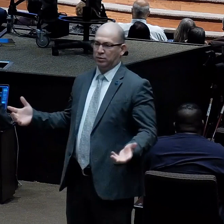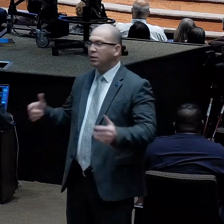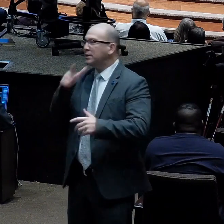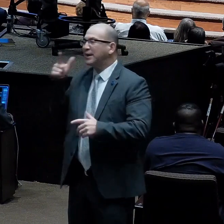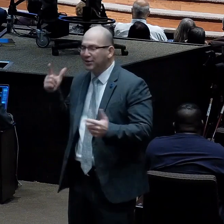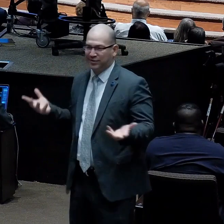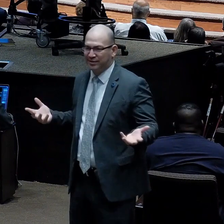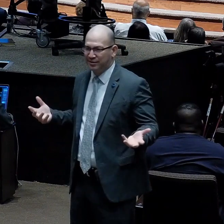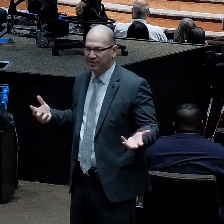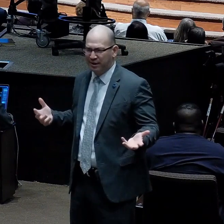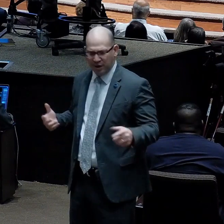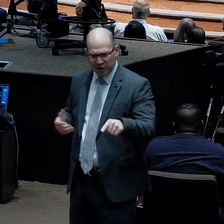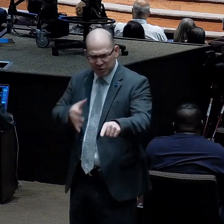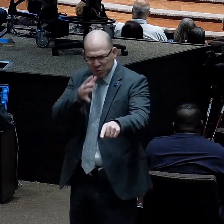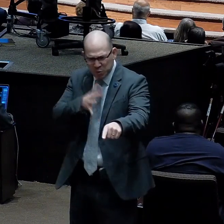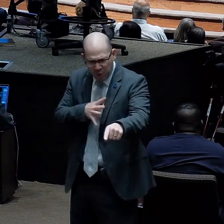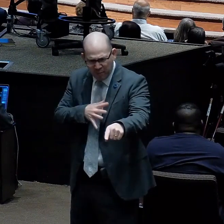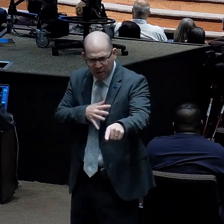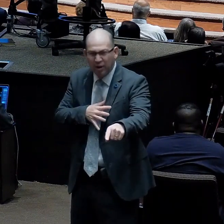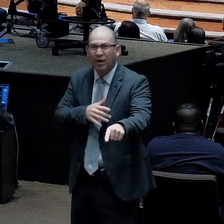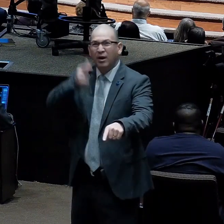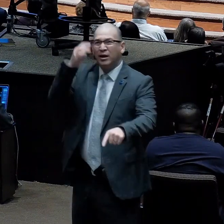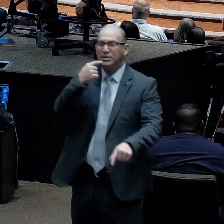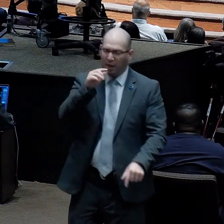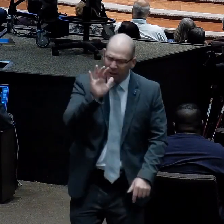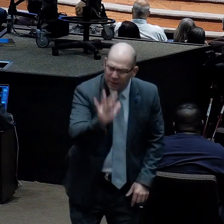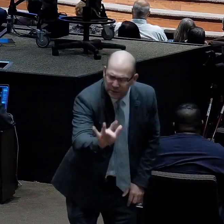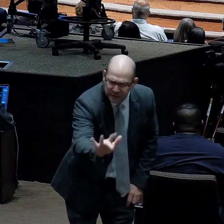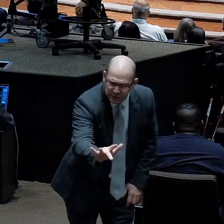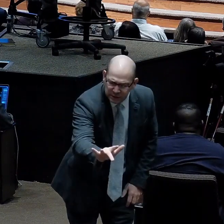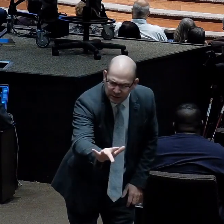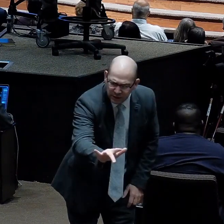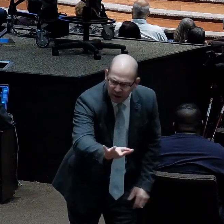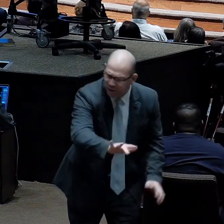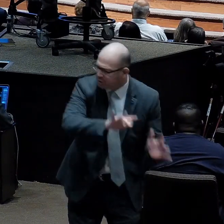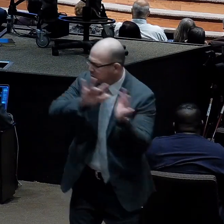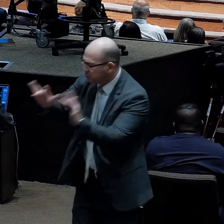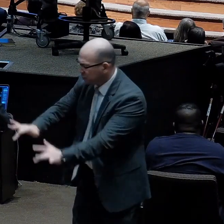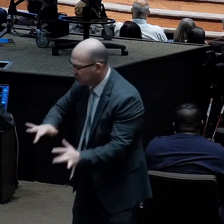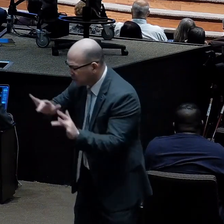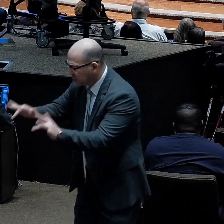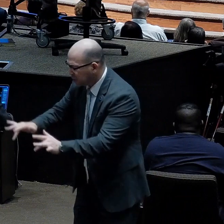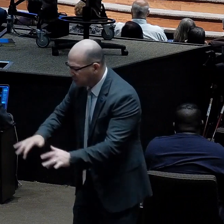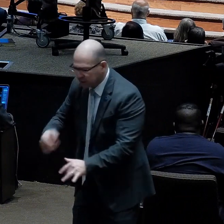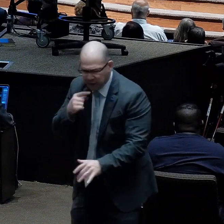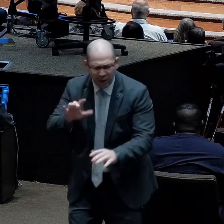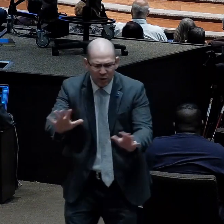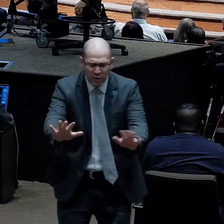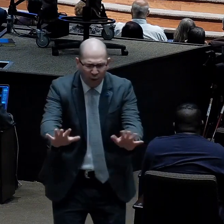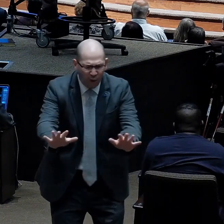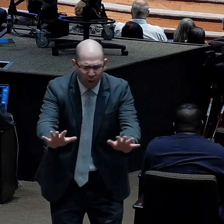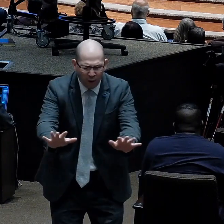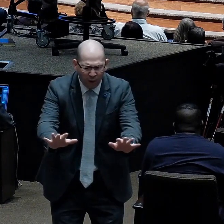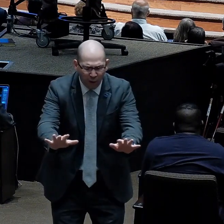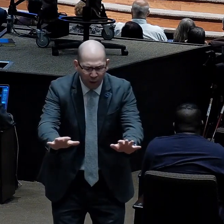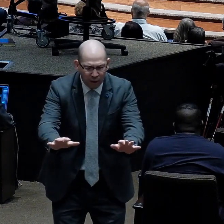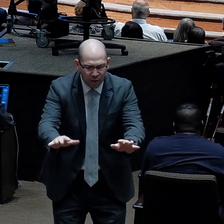was a woman that God said, show some mercy. I said, oh, brother, that's not necessary. He said, no, God put it on her heart.